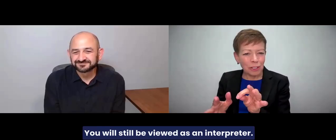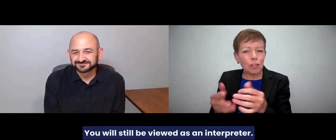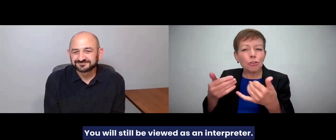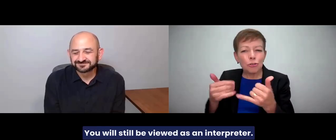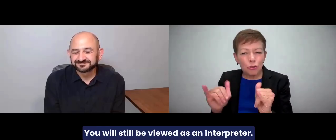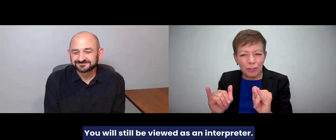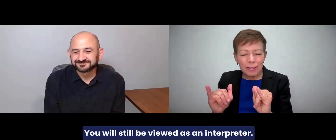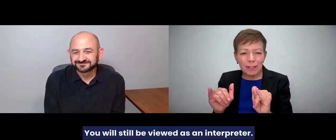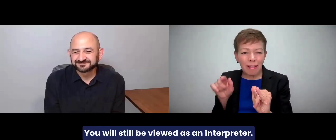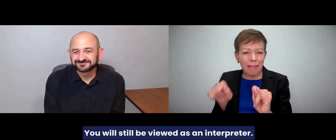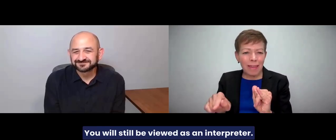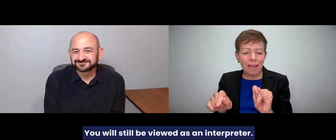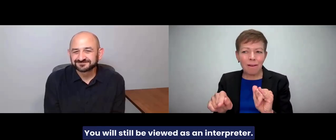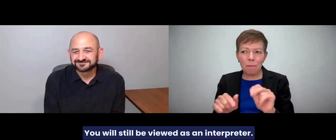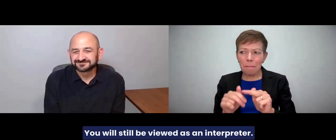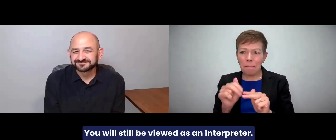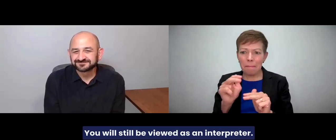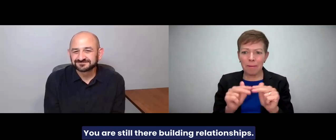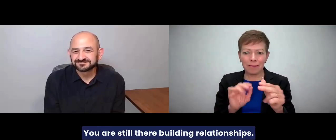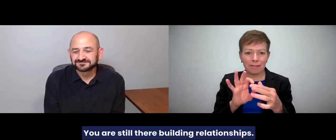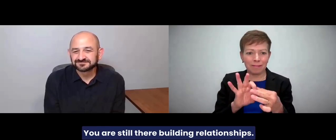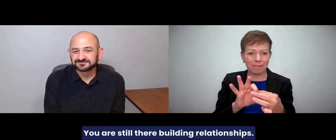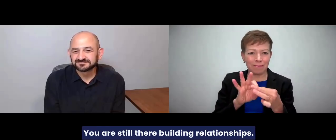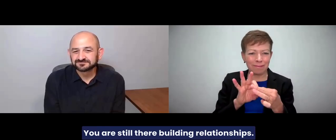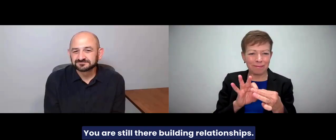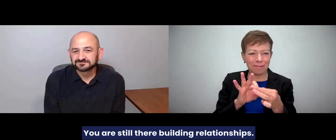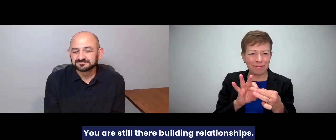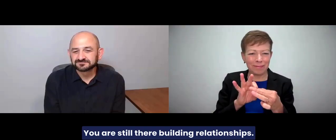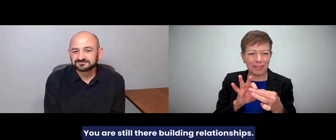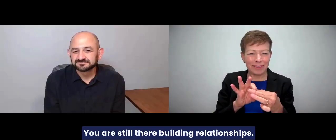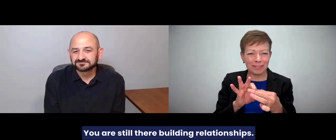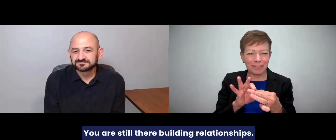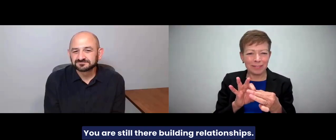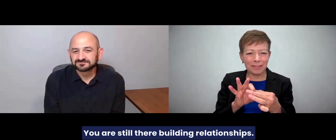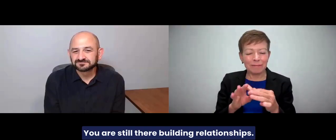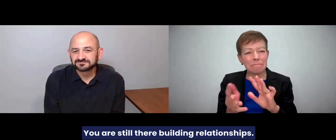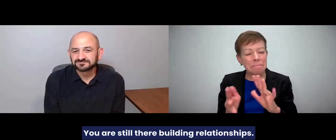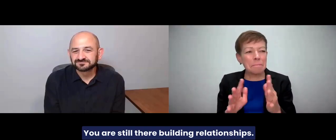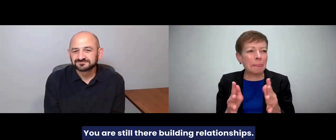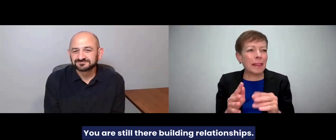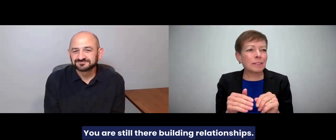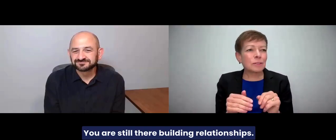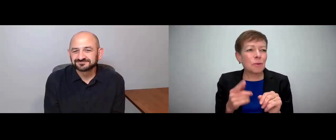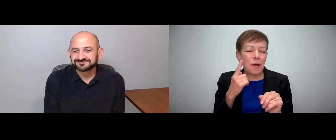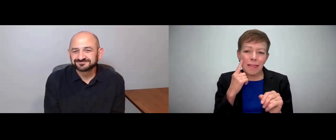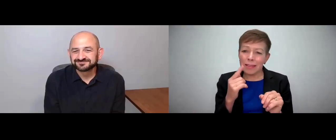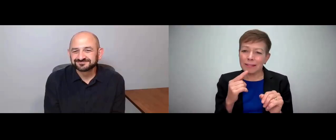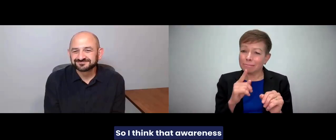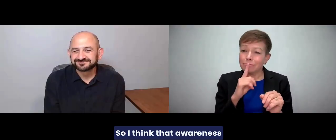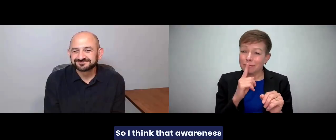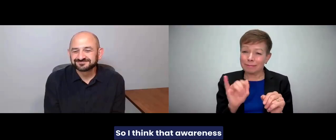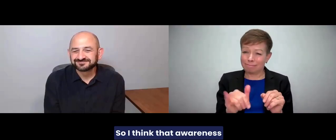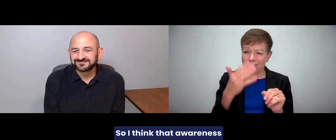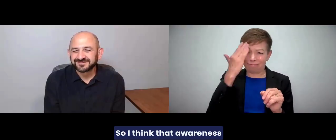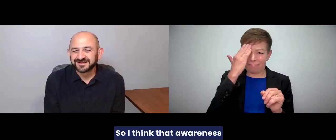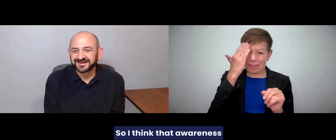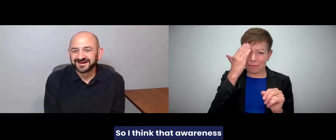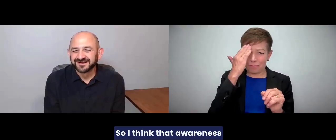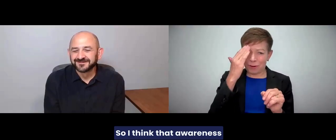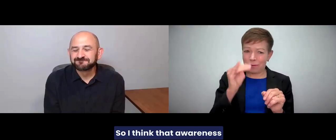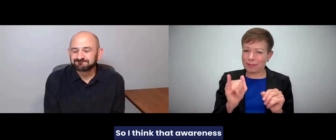will still be viewed as an interpreter. You are still there building relationships. So I